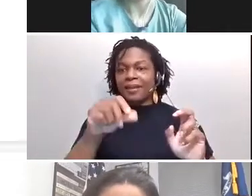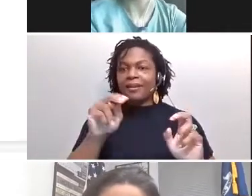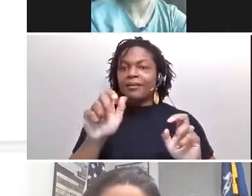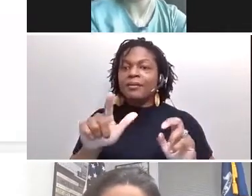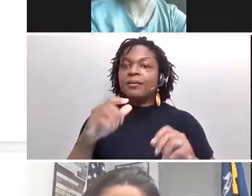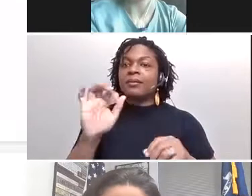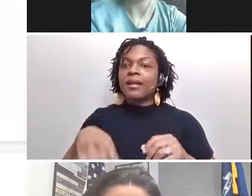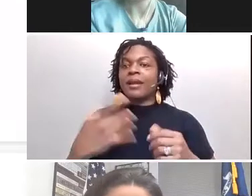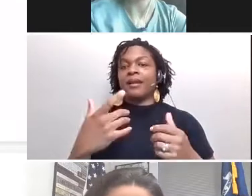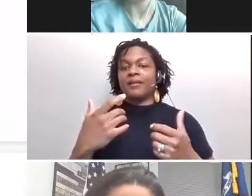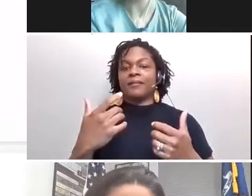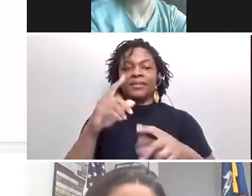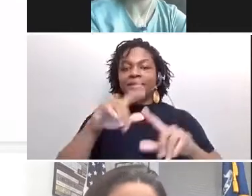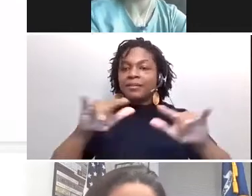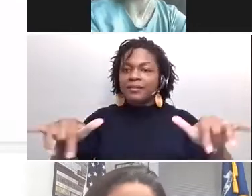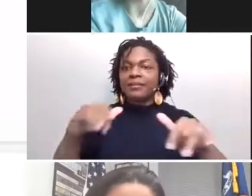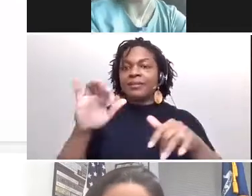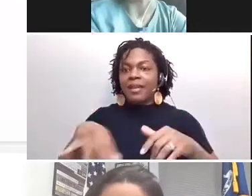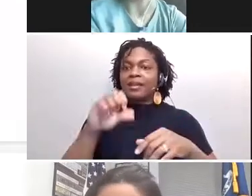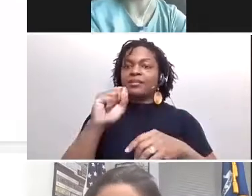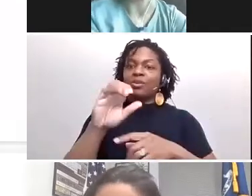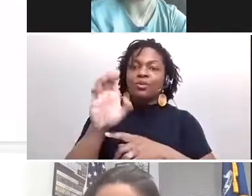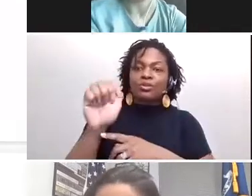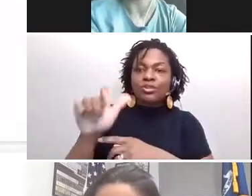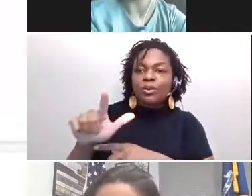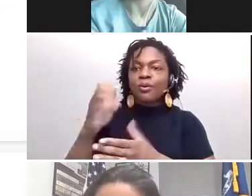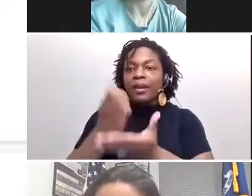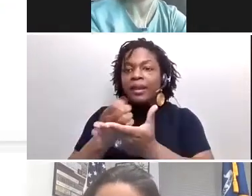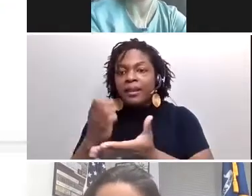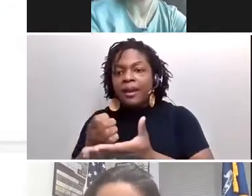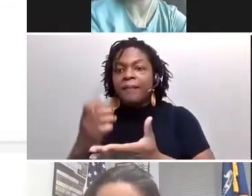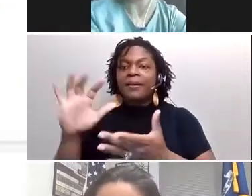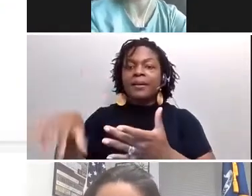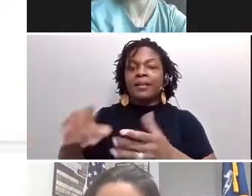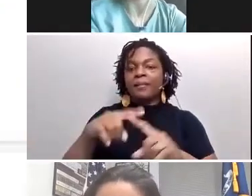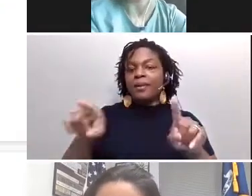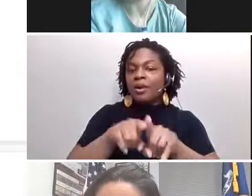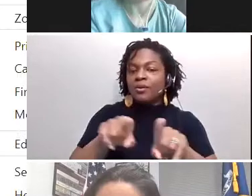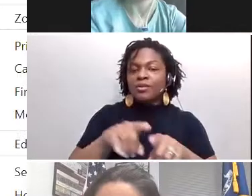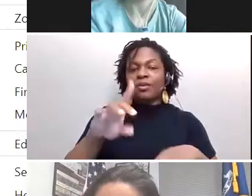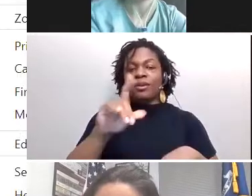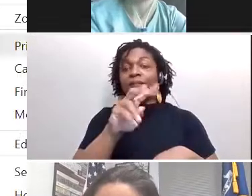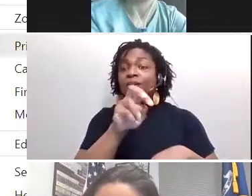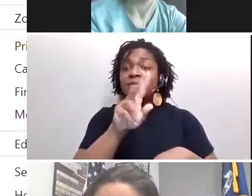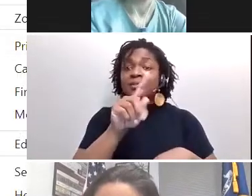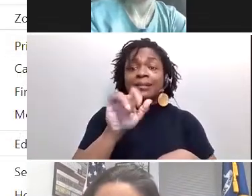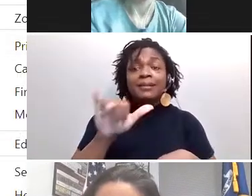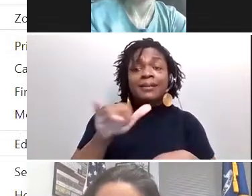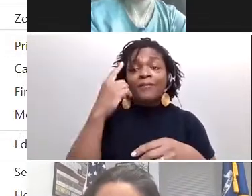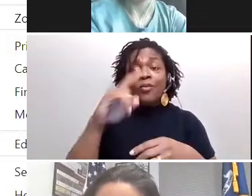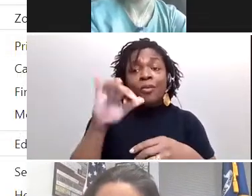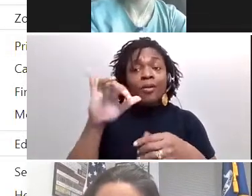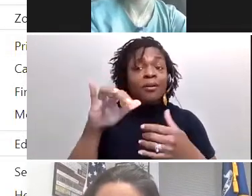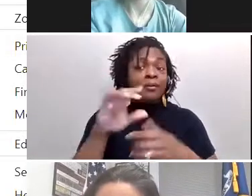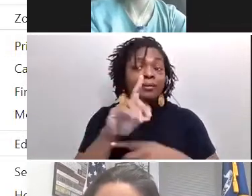socioeconomic status, race, etc., but also diversity of disabilities. So we have, chronic illness, maybe a deaf-blind individual. But